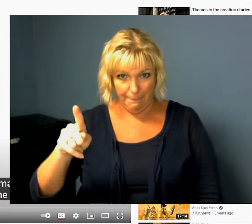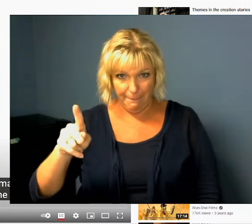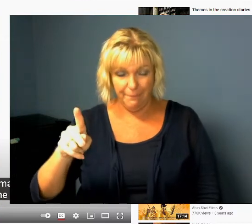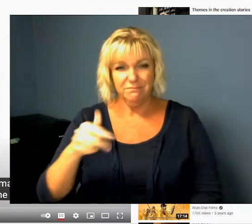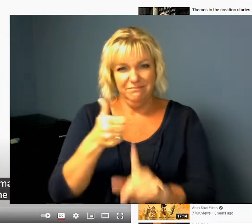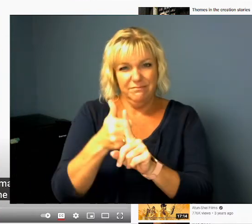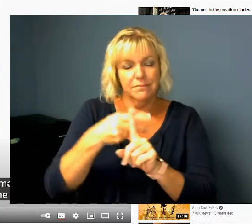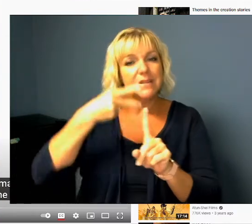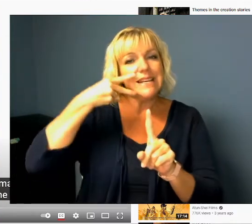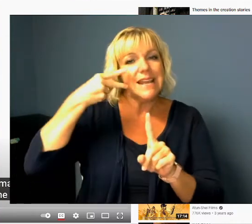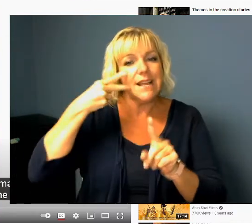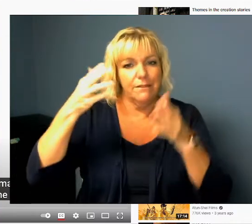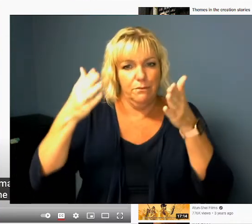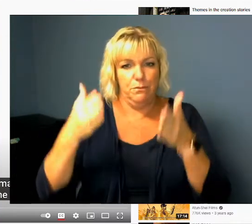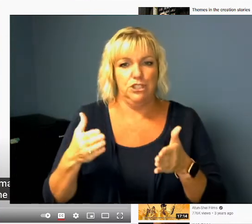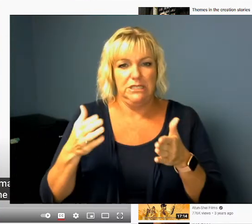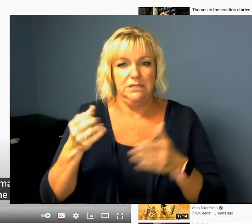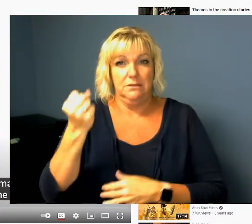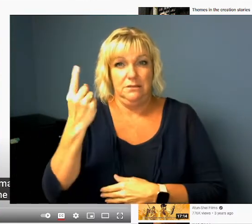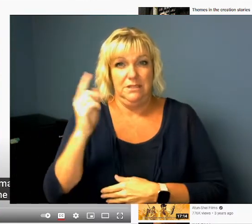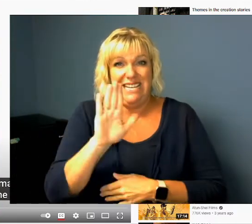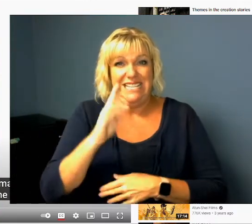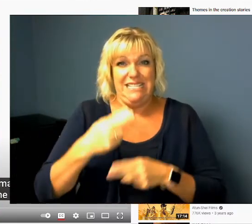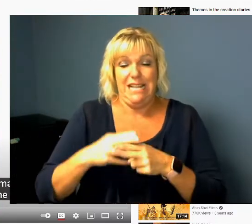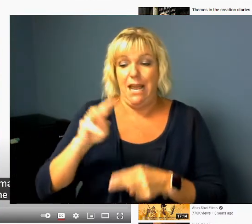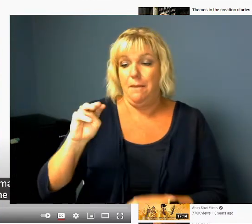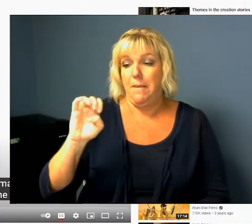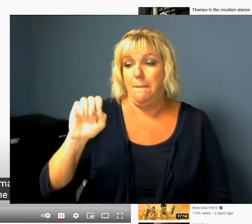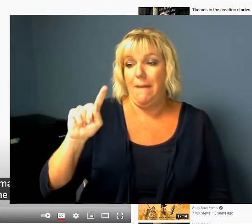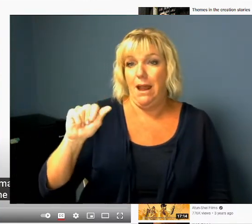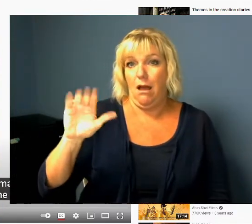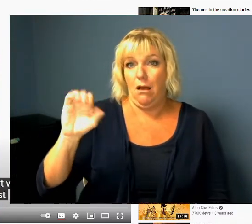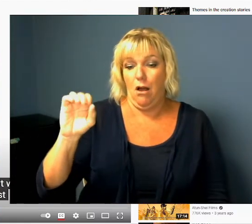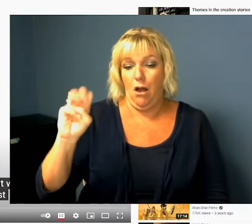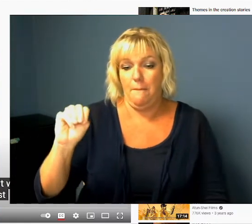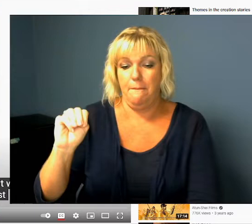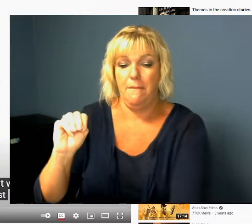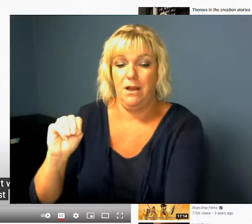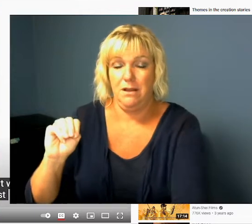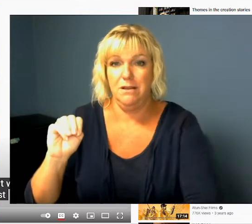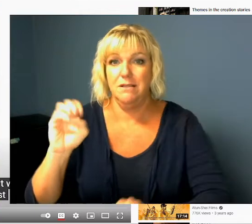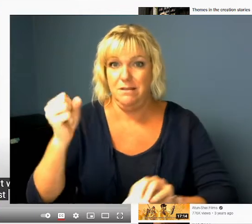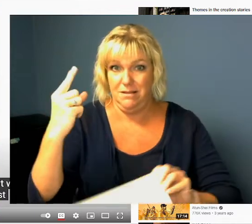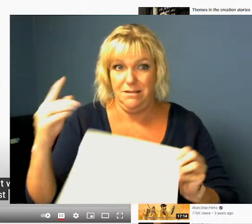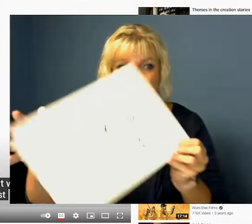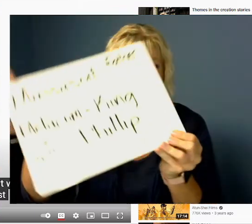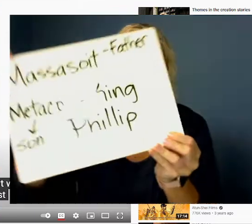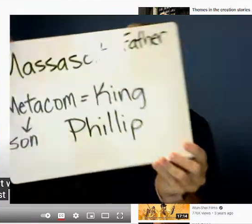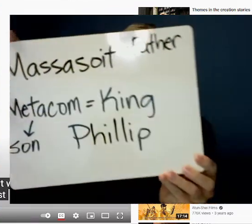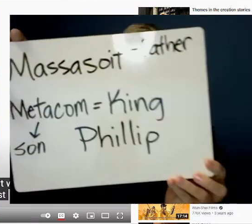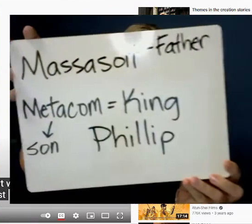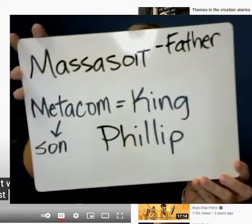to a man by the name of Metacom. Metacom was the son of Massasoit.